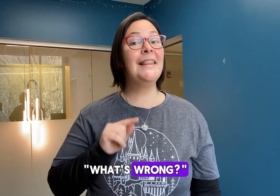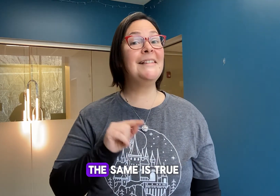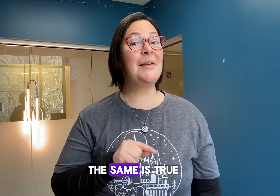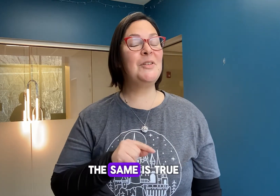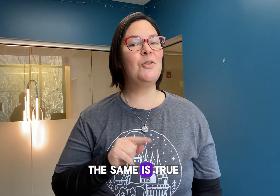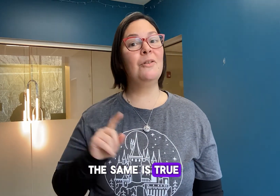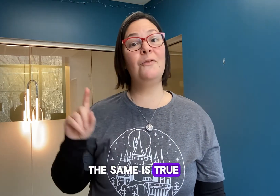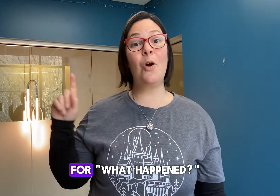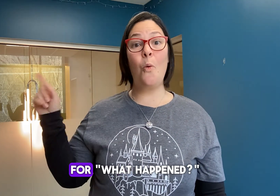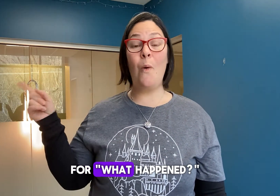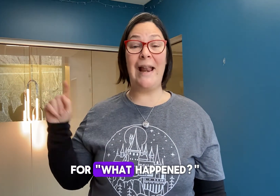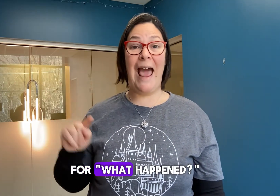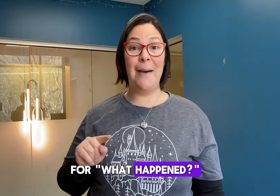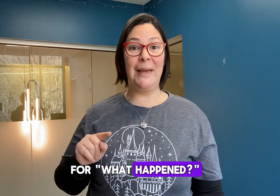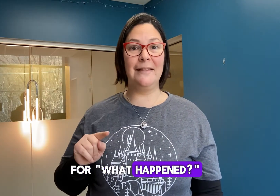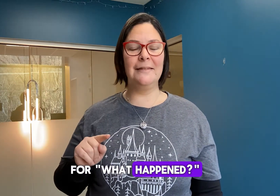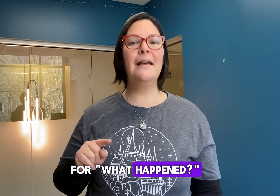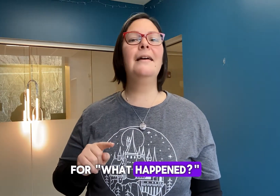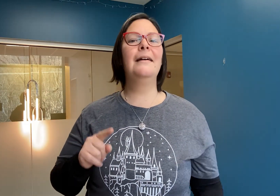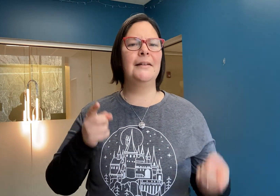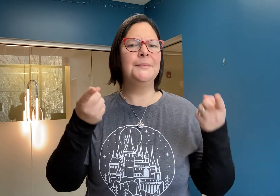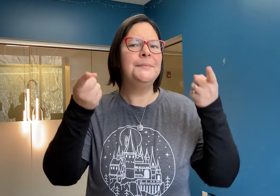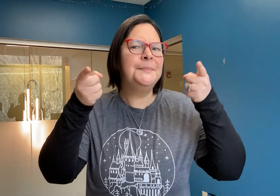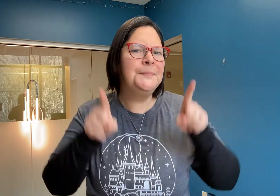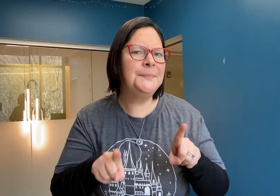same is true for what happened.